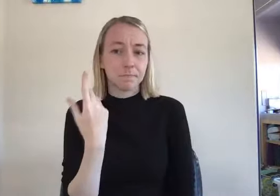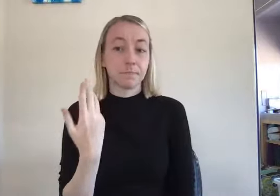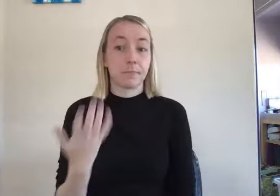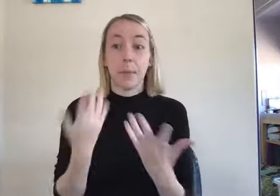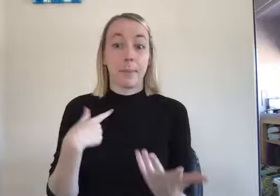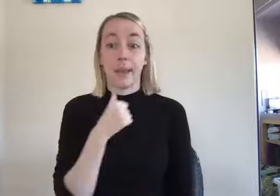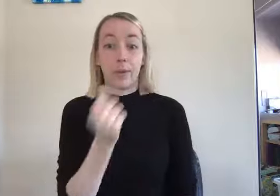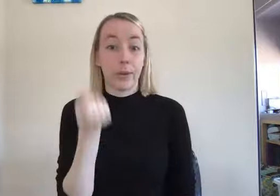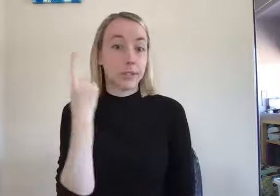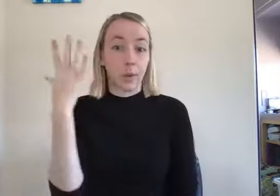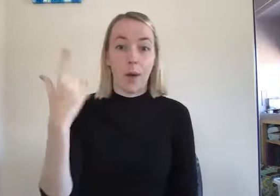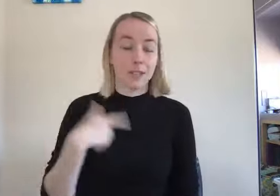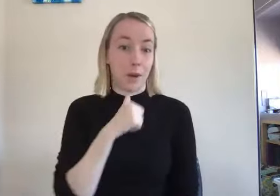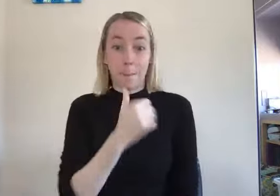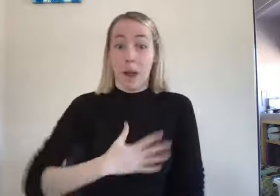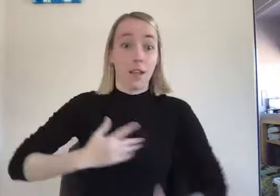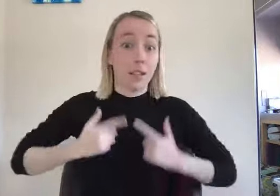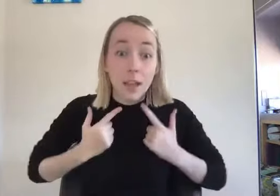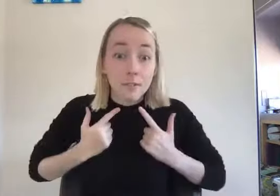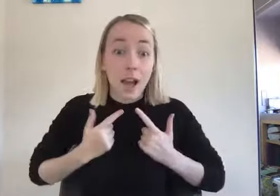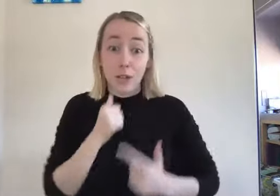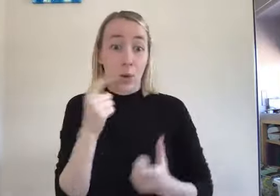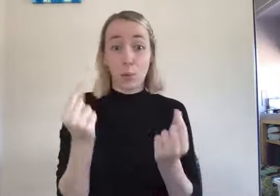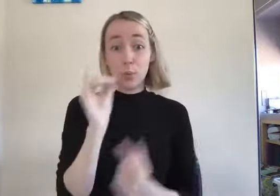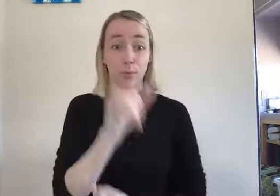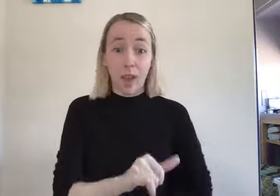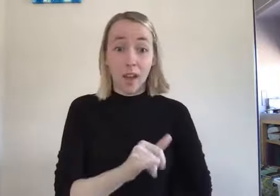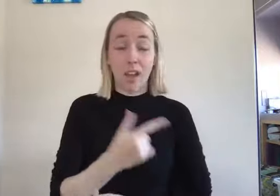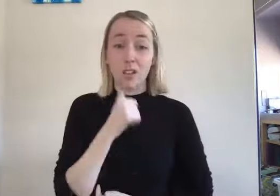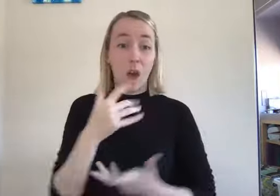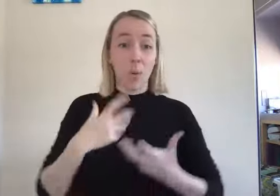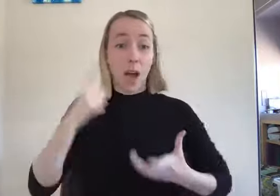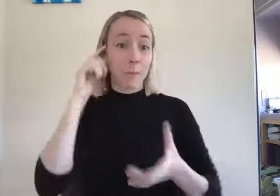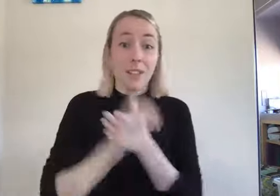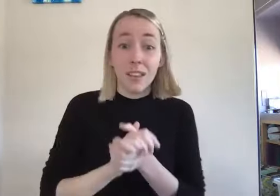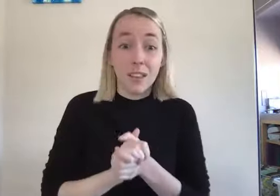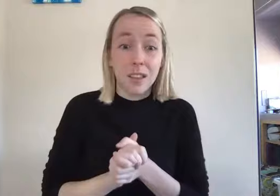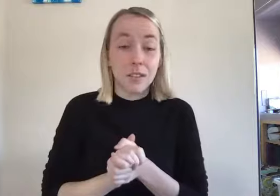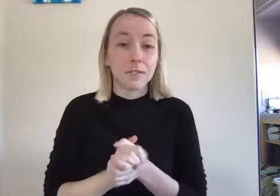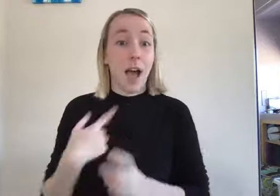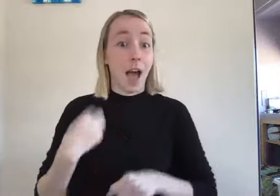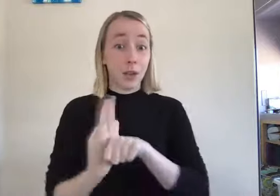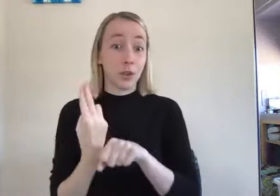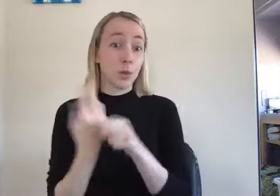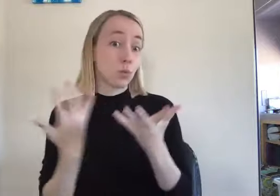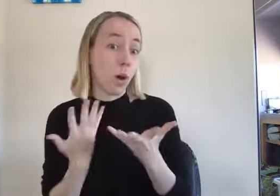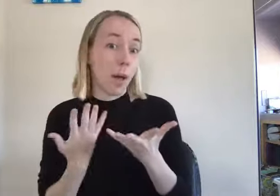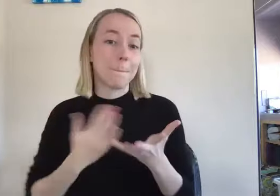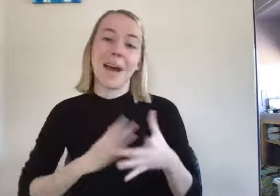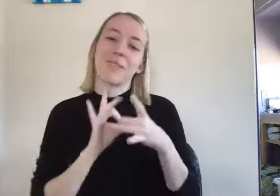it. And I don't get it because that's not who I am. That's not what I do. That's not what I use. I use